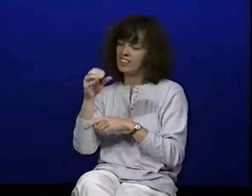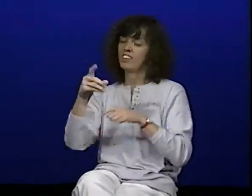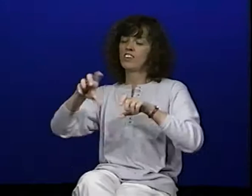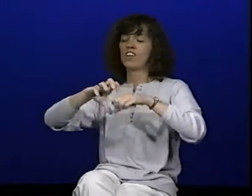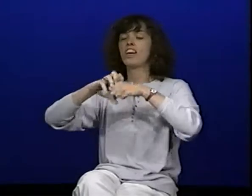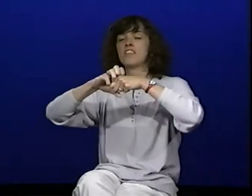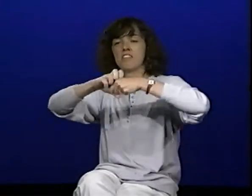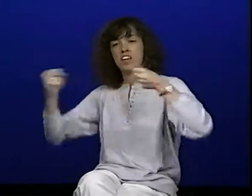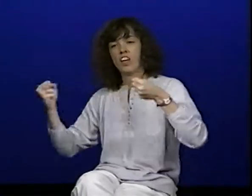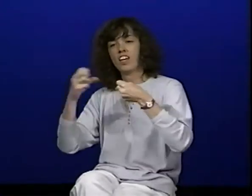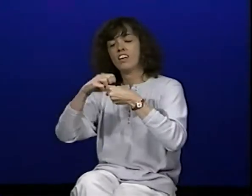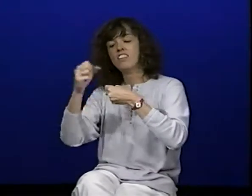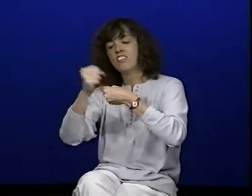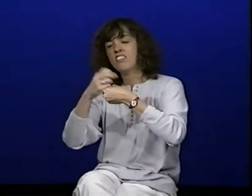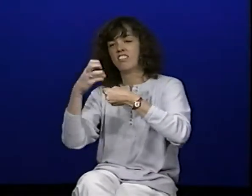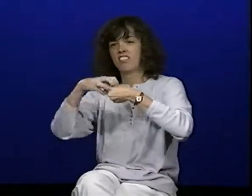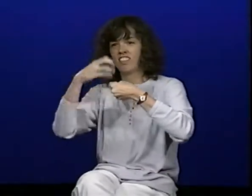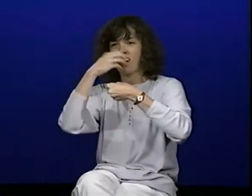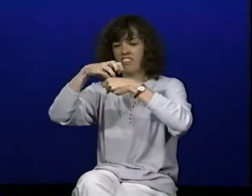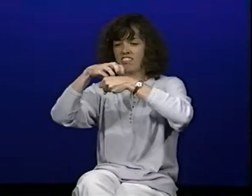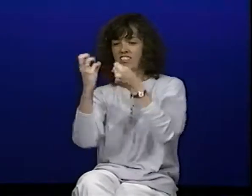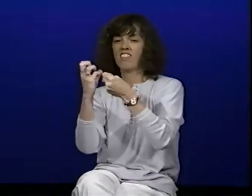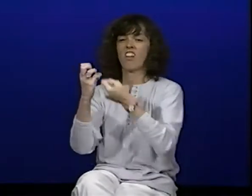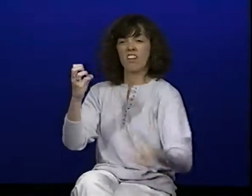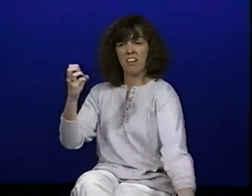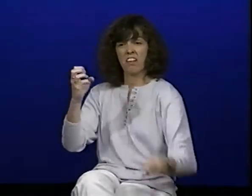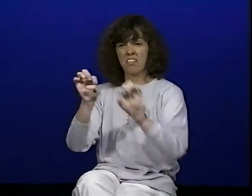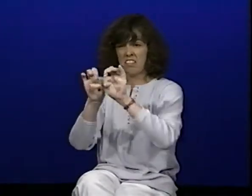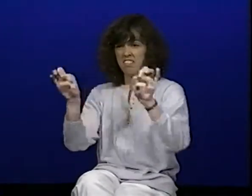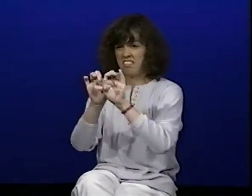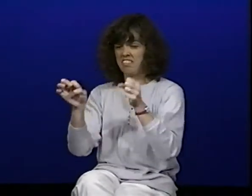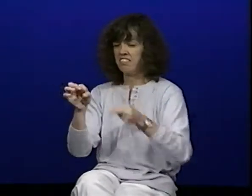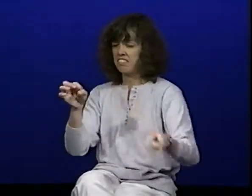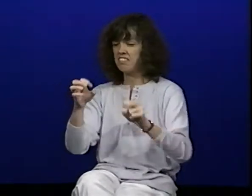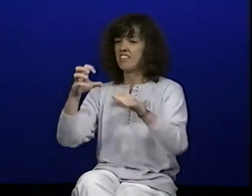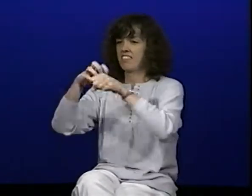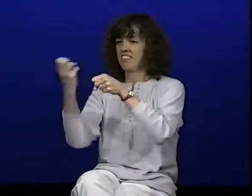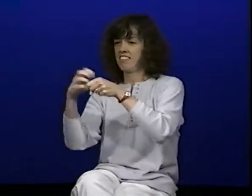use the dried flowers. First of all, you take the heads of the flowers off and throw away the stems.